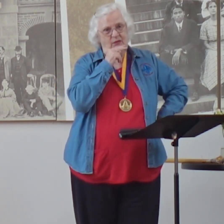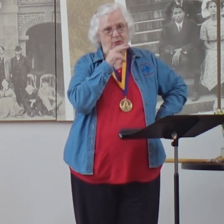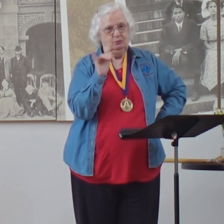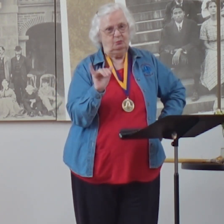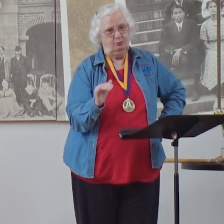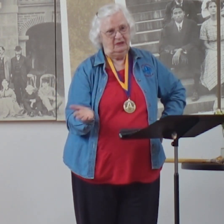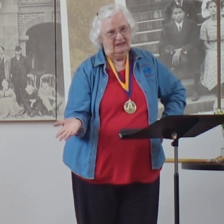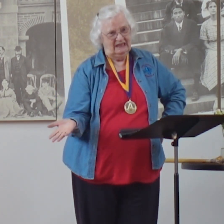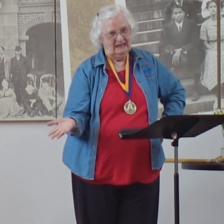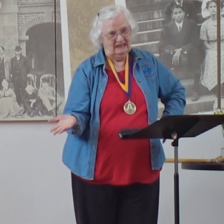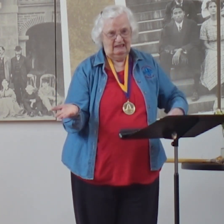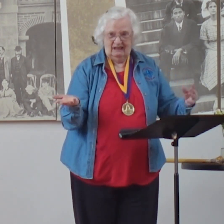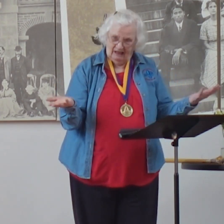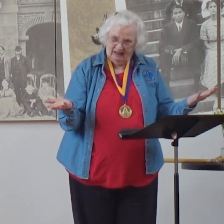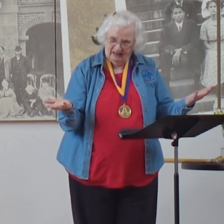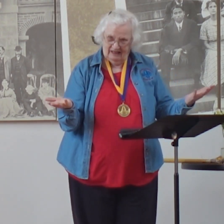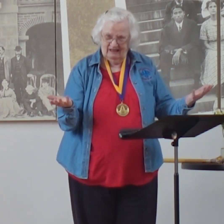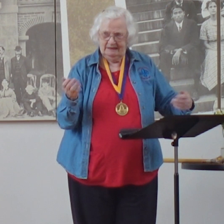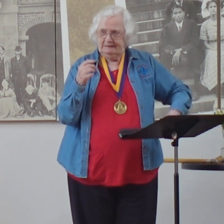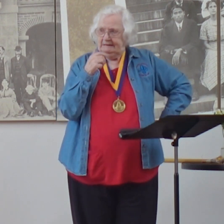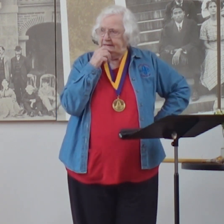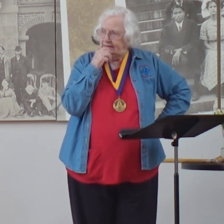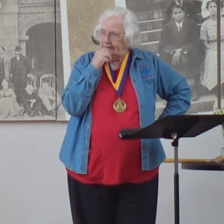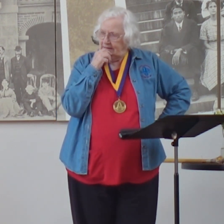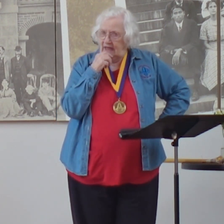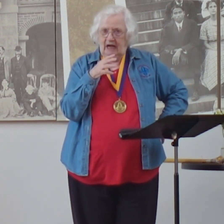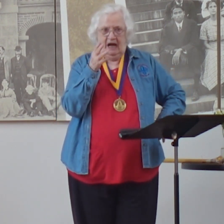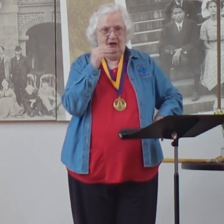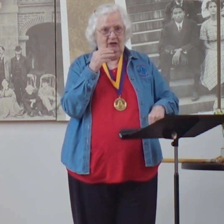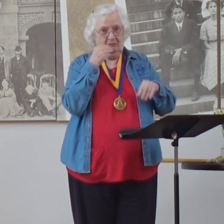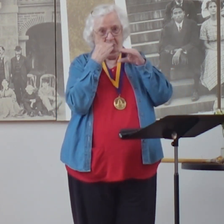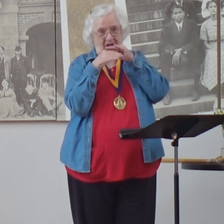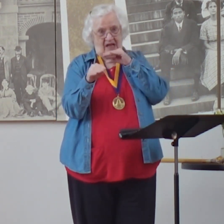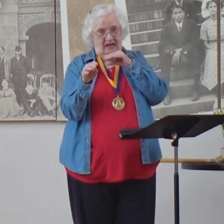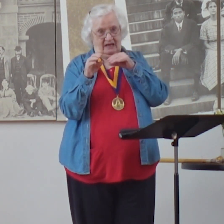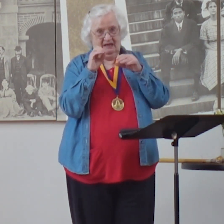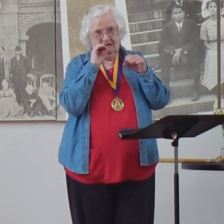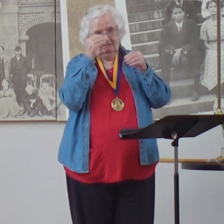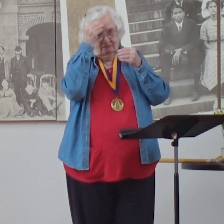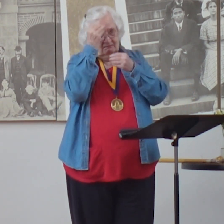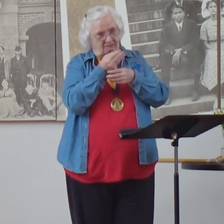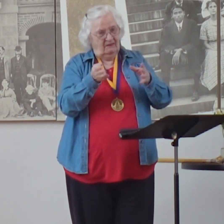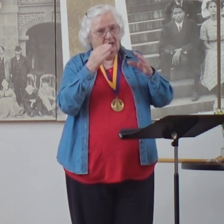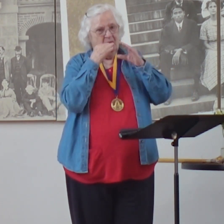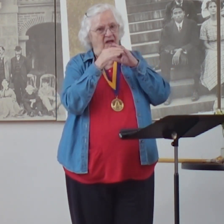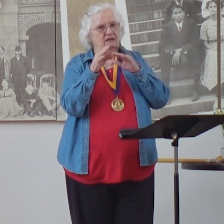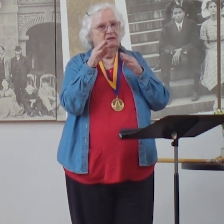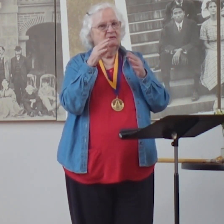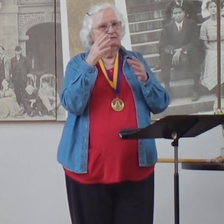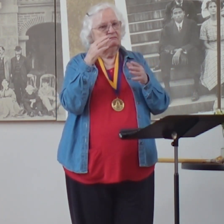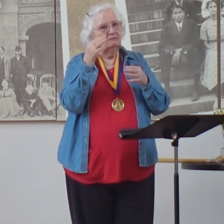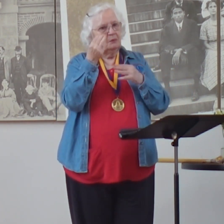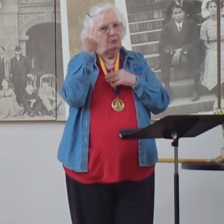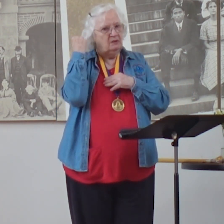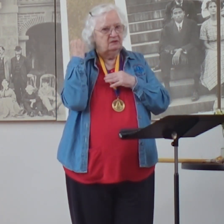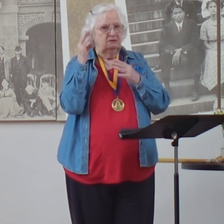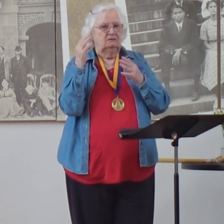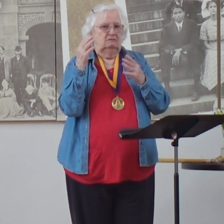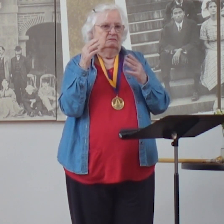my sign name is the same as hers. So we both had the same sign name. And when we